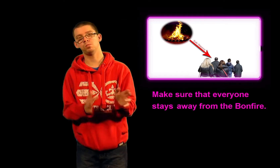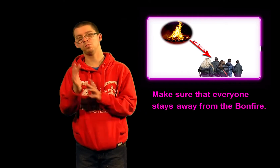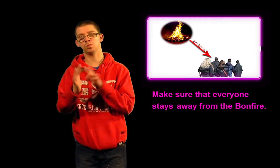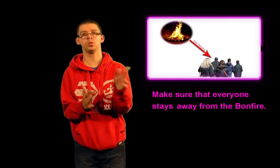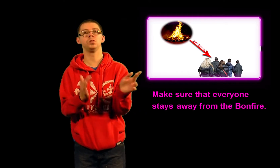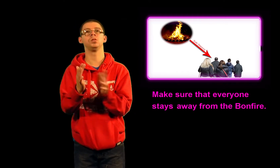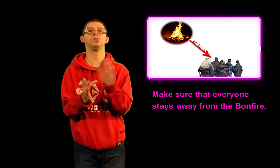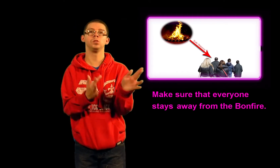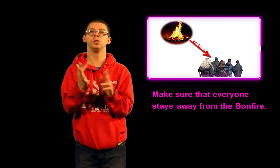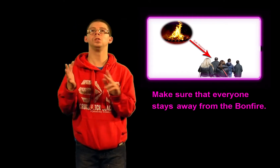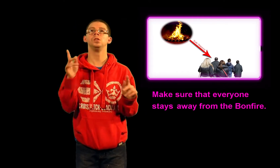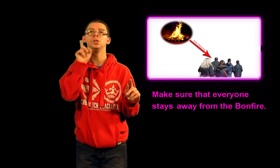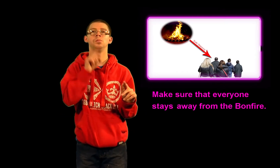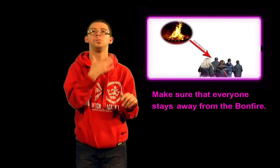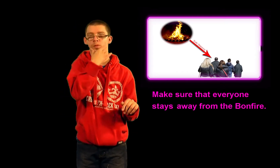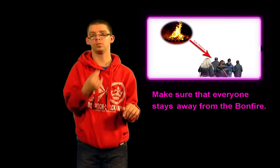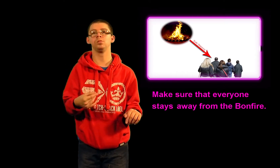Make sure that everyone stays away from the fire.